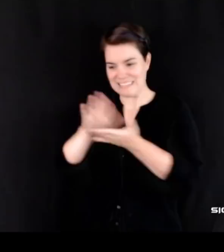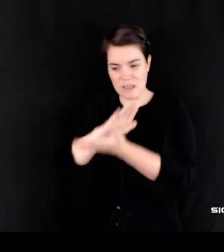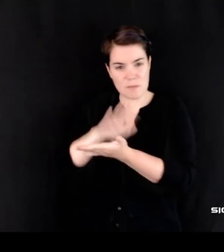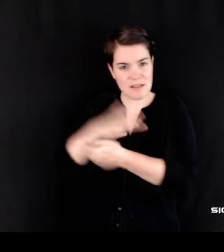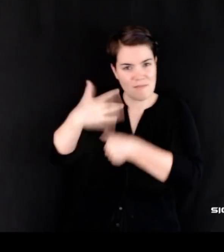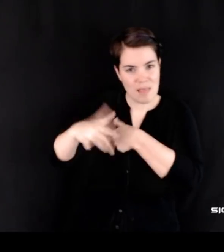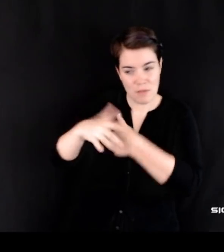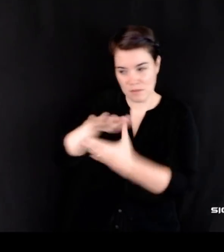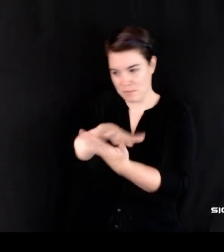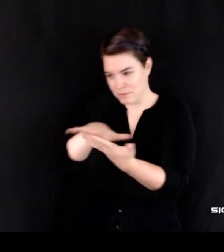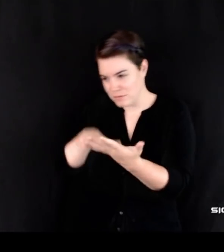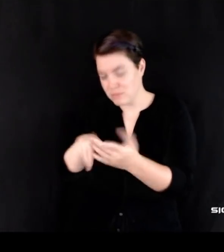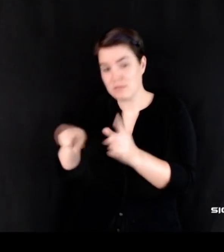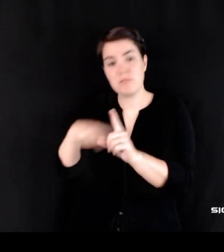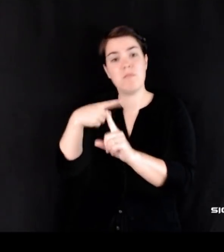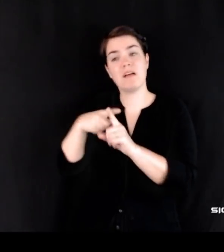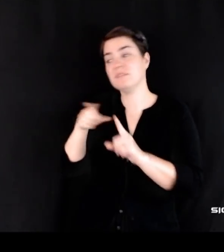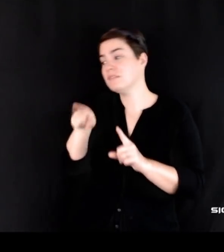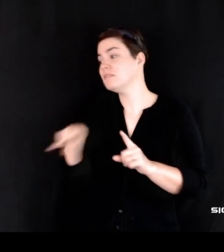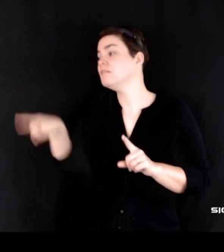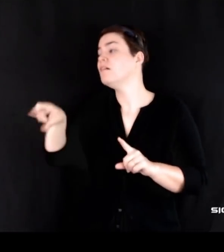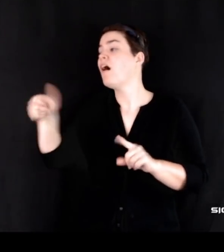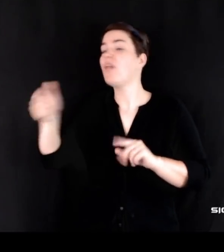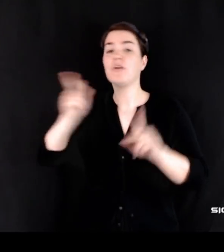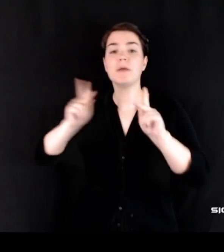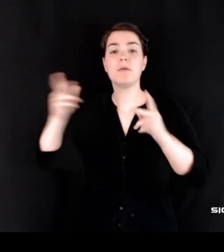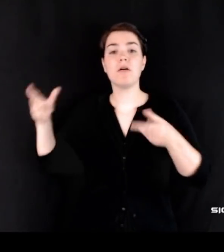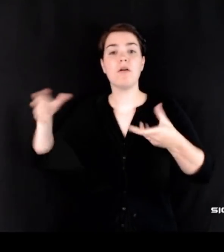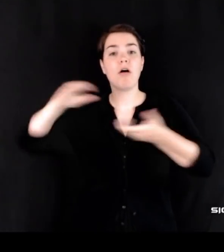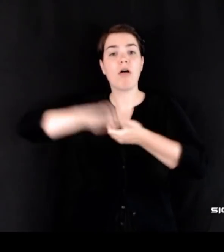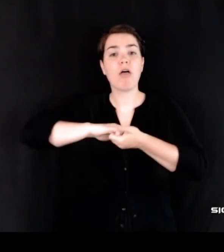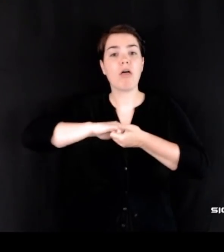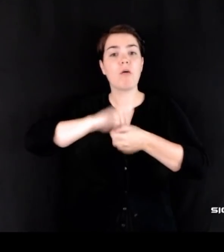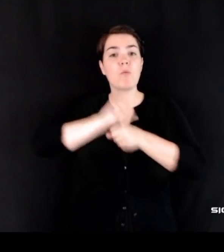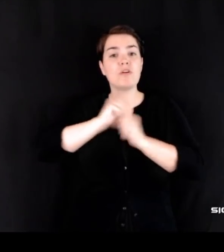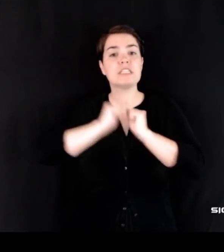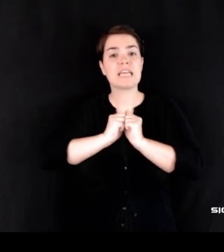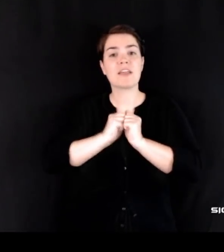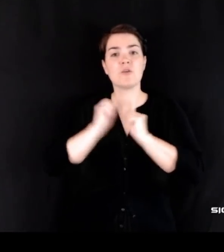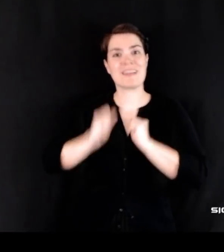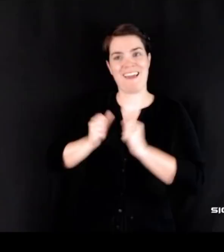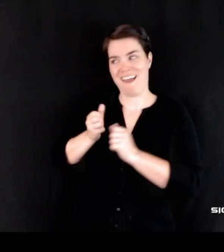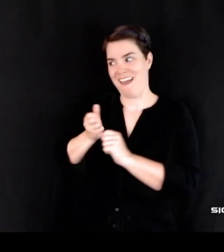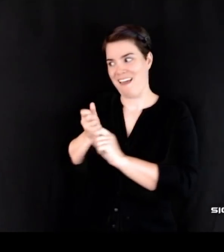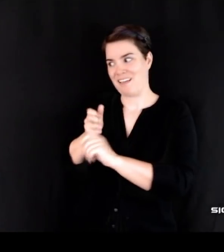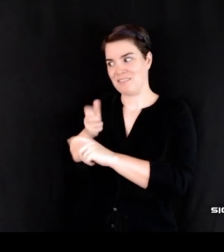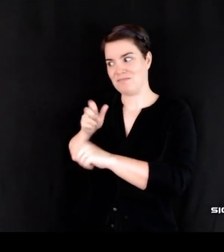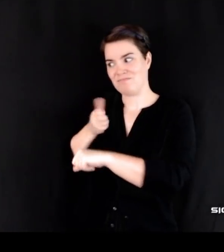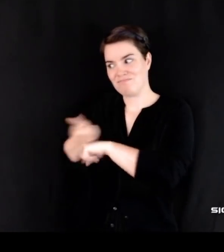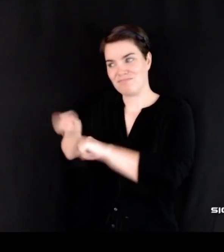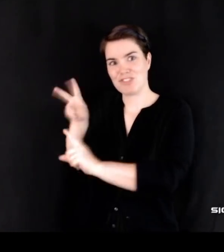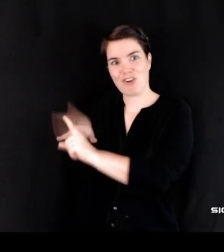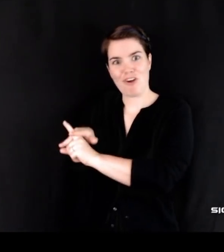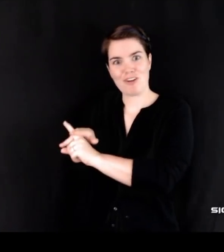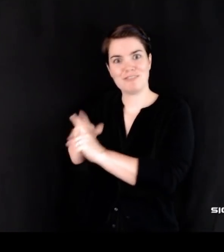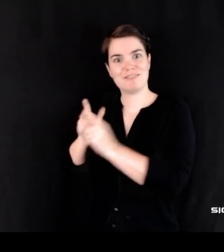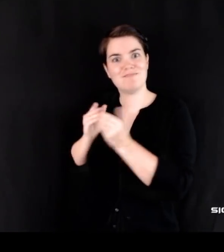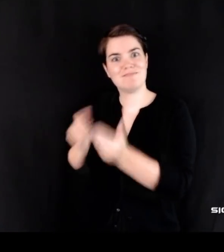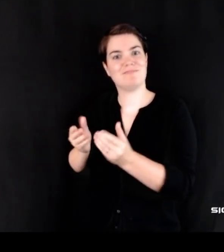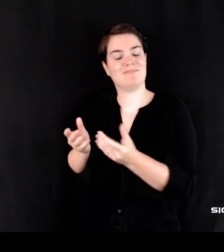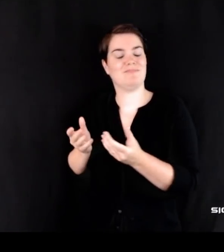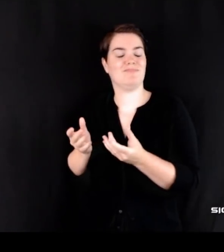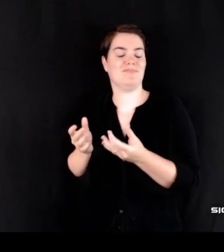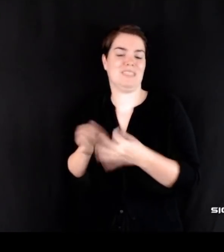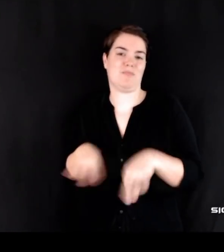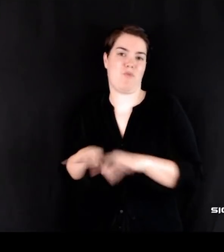were co-conspirators who could be charged now. And second, the opinion says that the Constitution requires